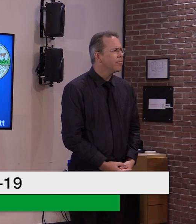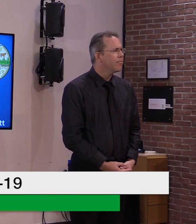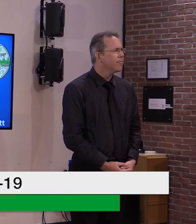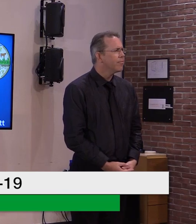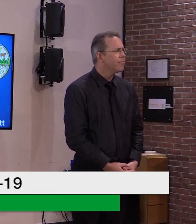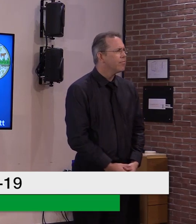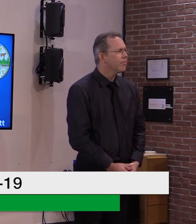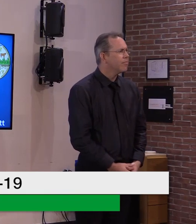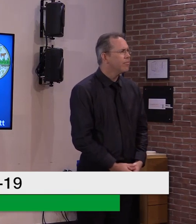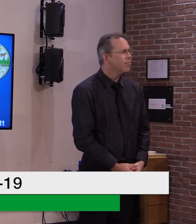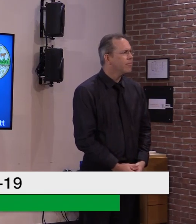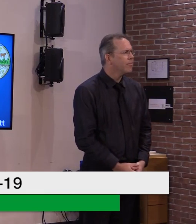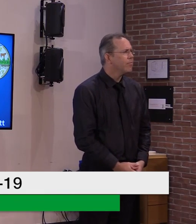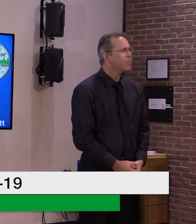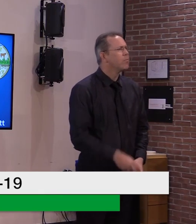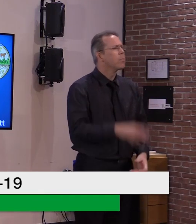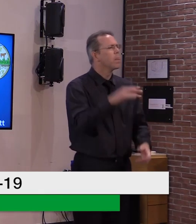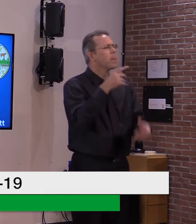deaths